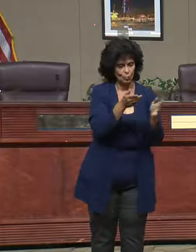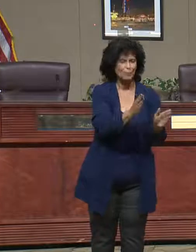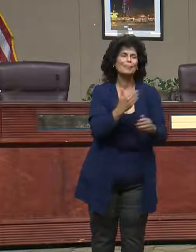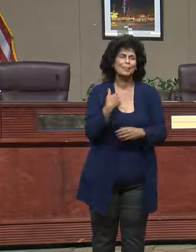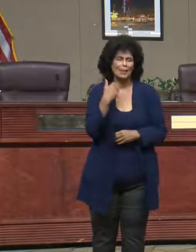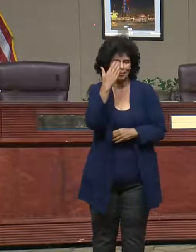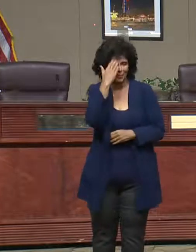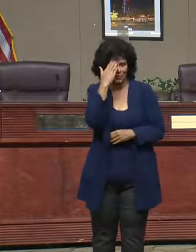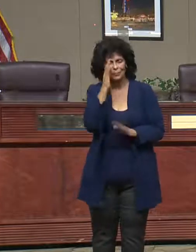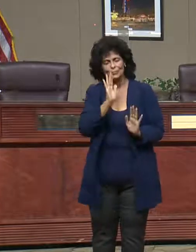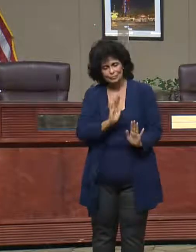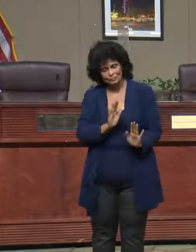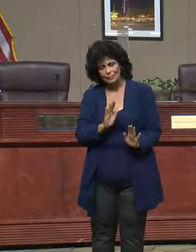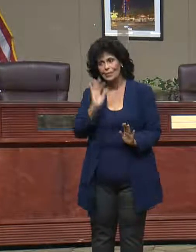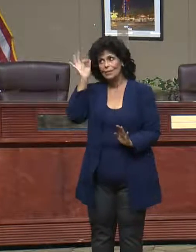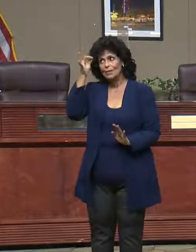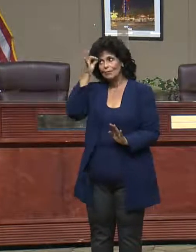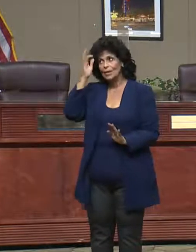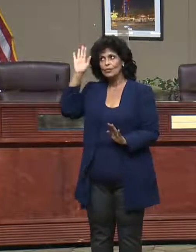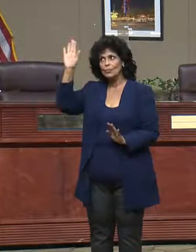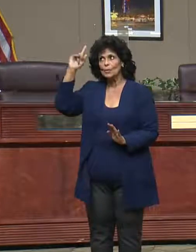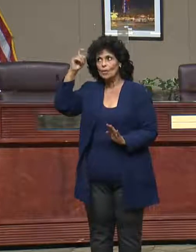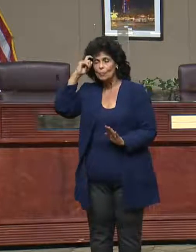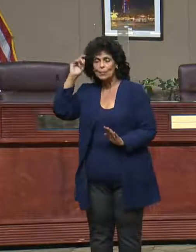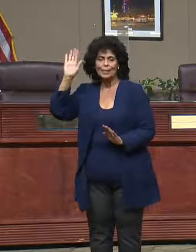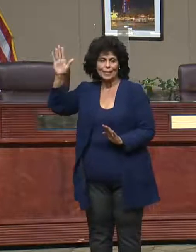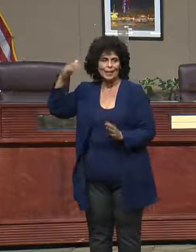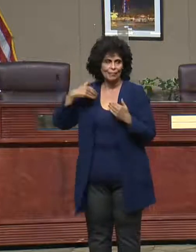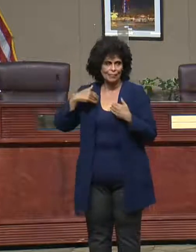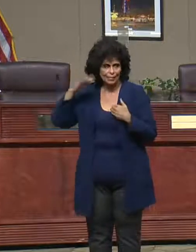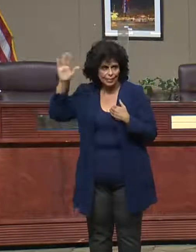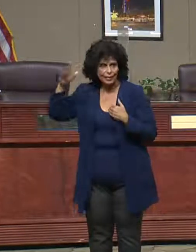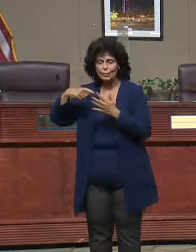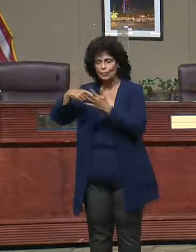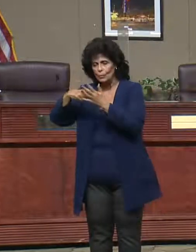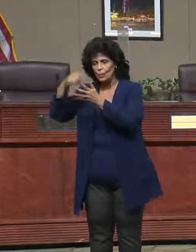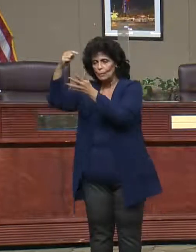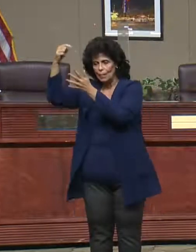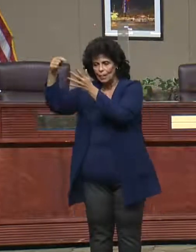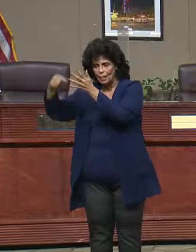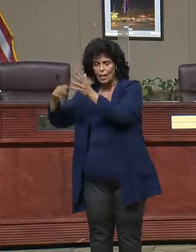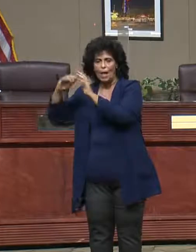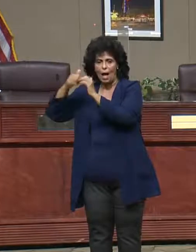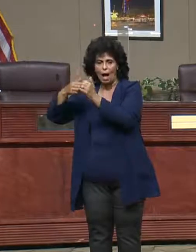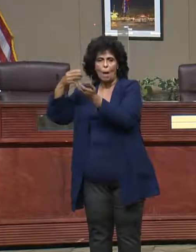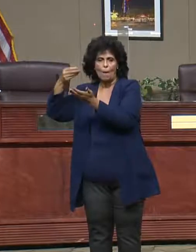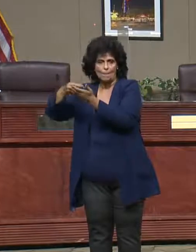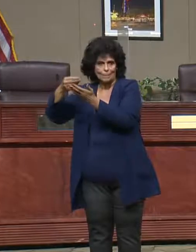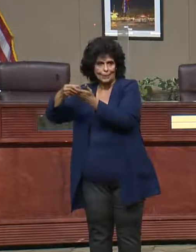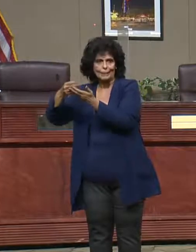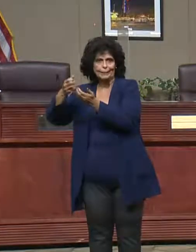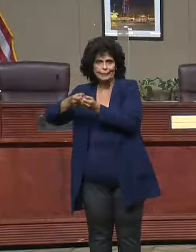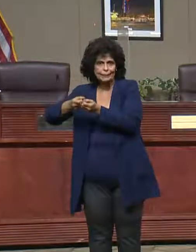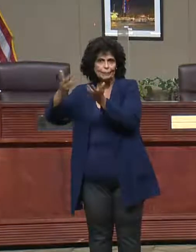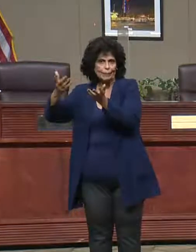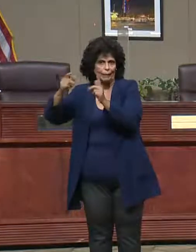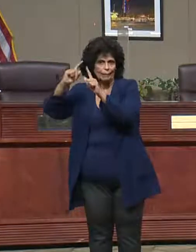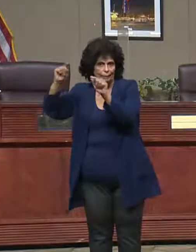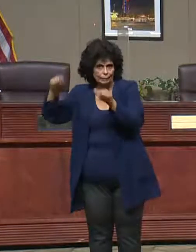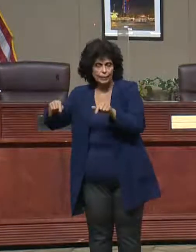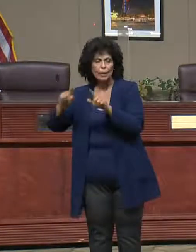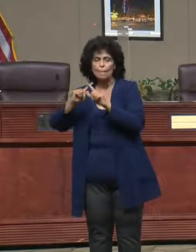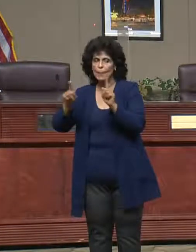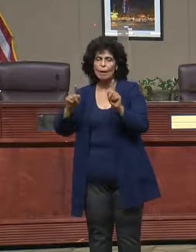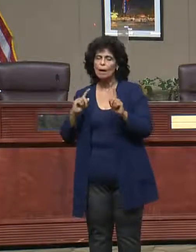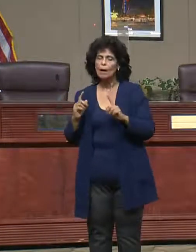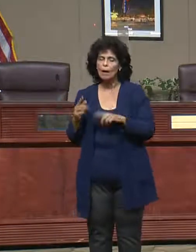government has guidelines and criteria for expending the federal dollars, but we have been able to meet